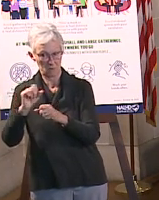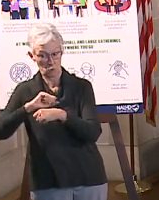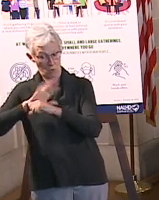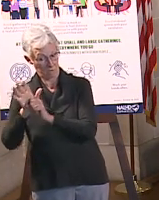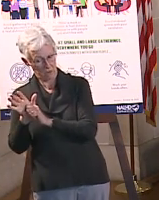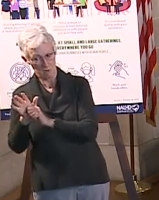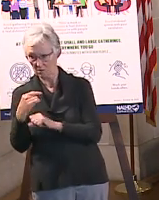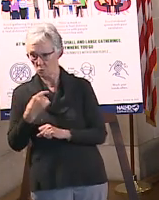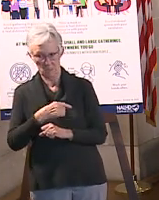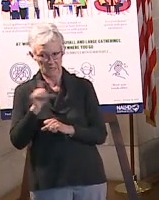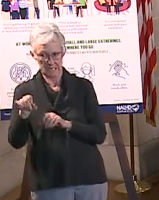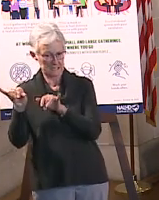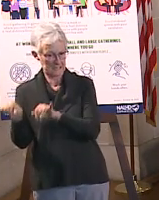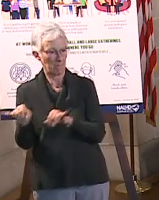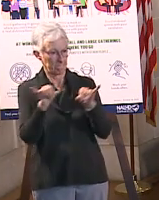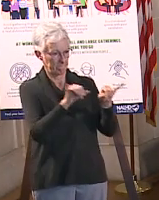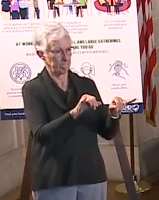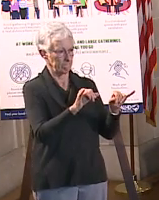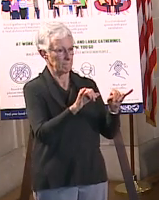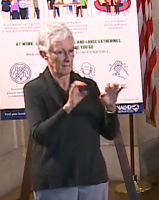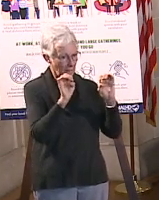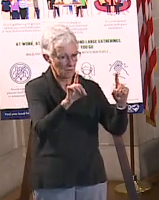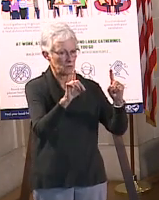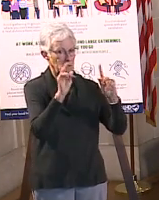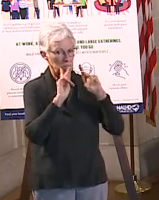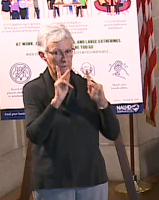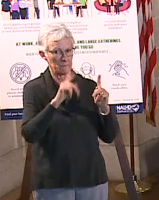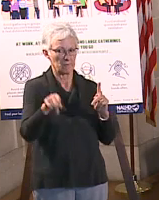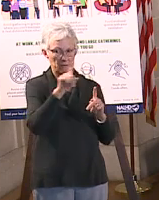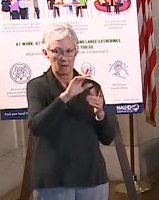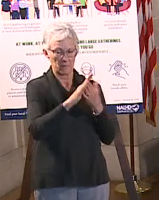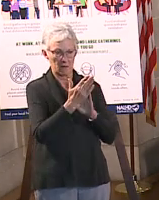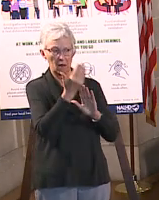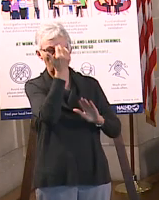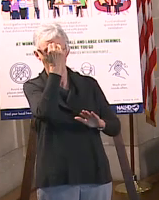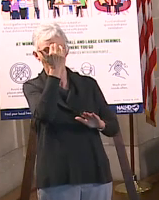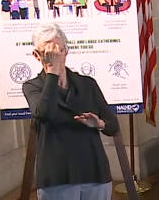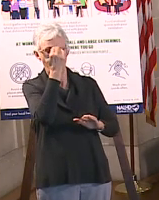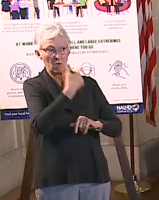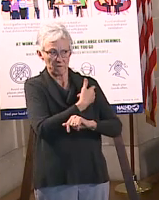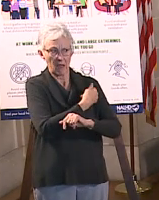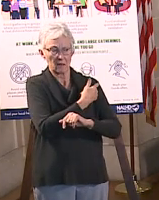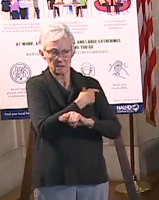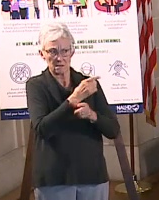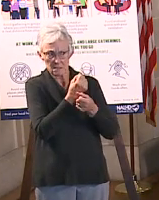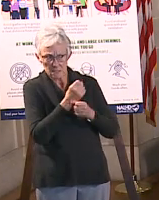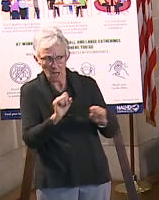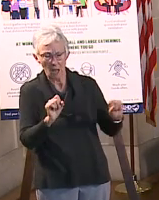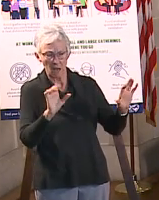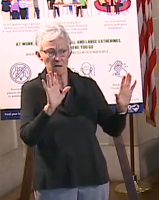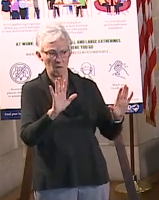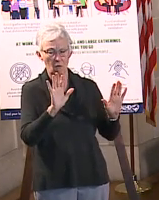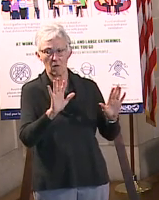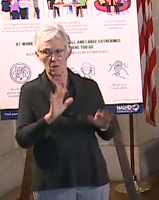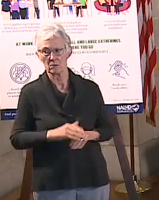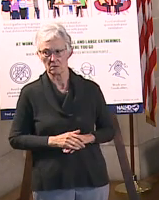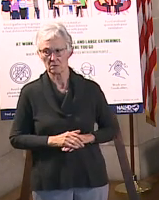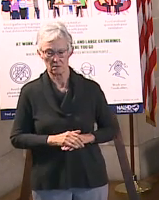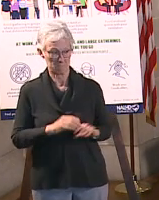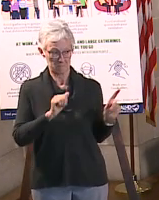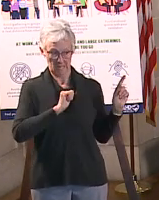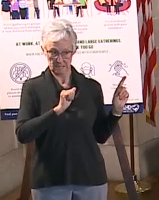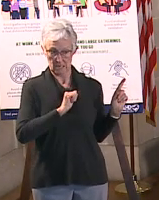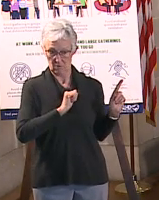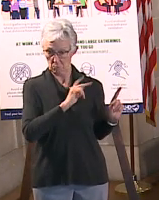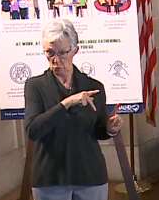phase into that vaccine communication as we get the vaccines more readily available for the general public. Again, as I've said, I would have no hesitation myself